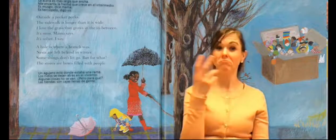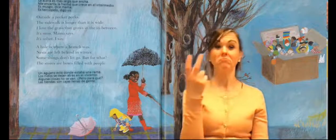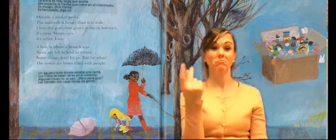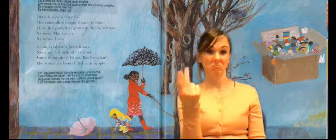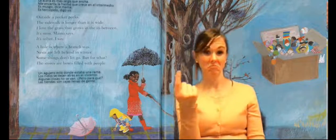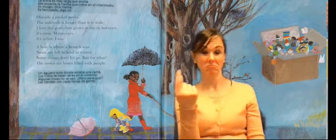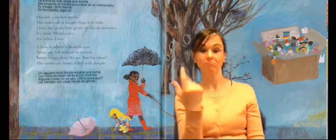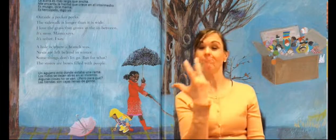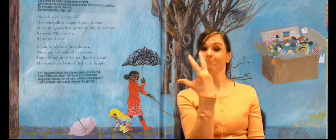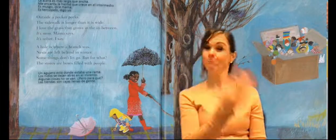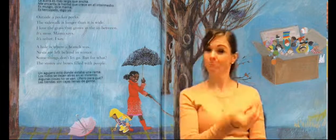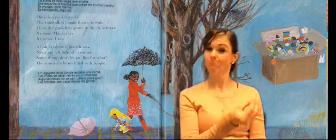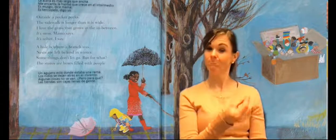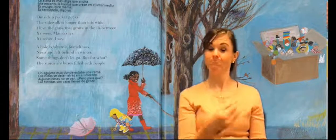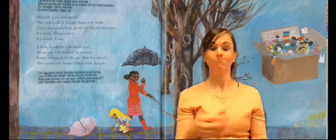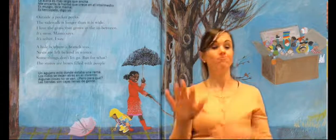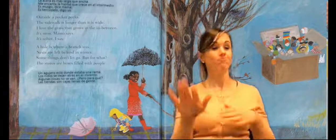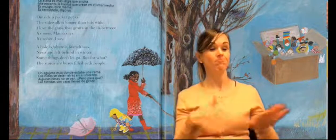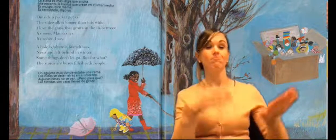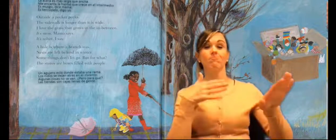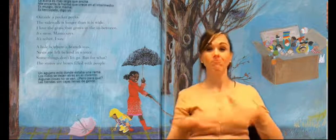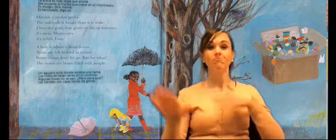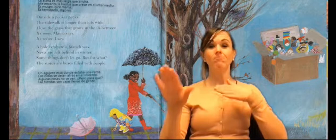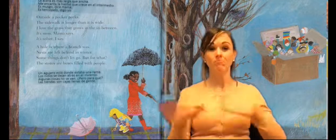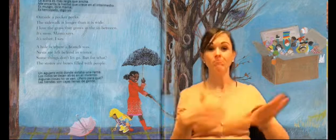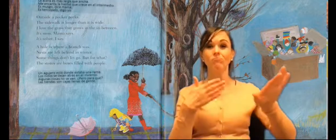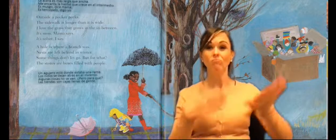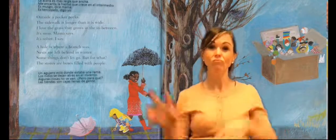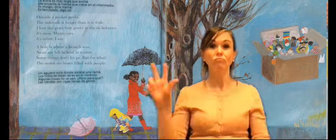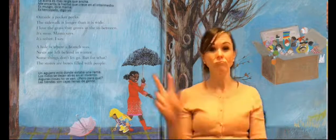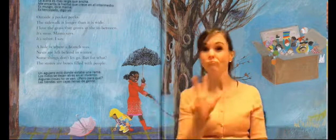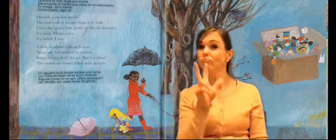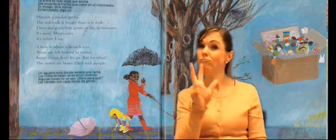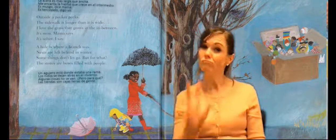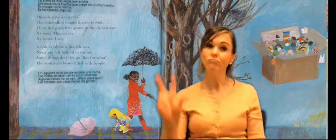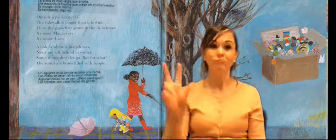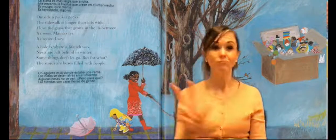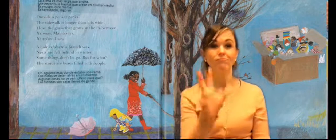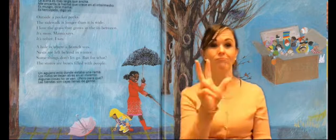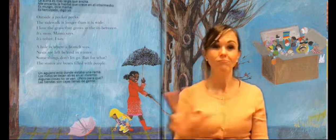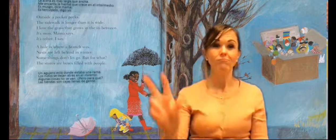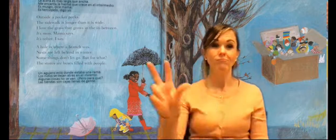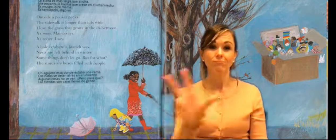Me and Mama and the dog go out and walk. The three of us walk together.